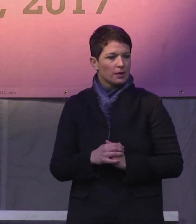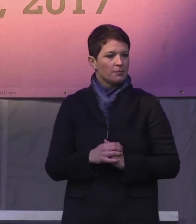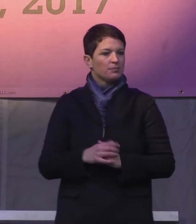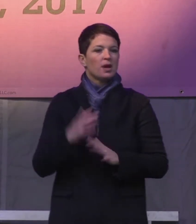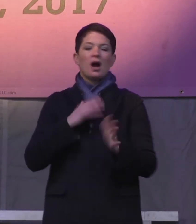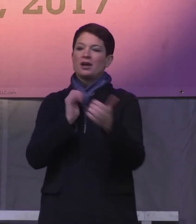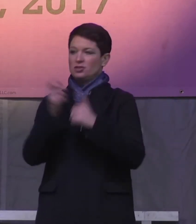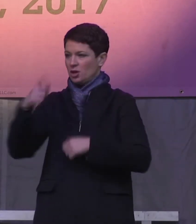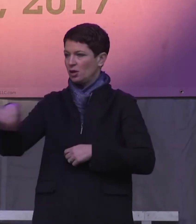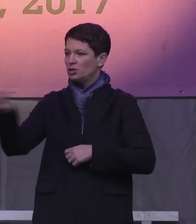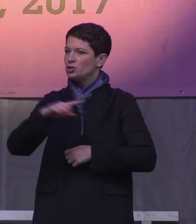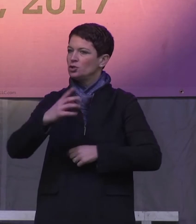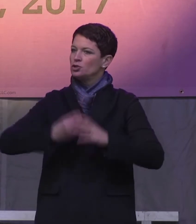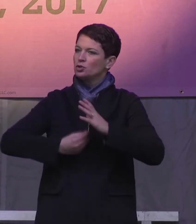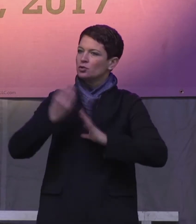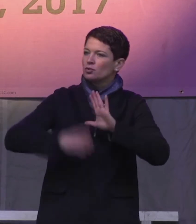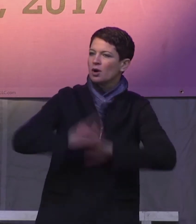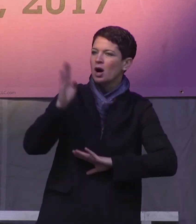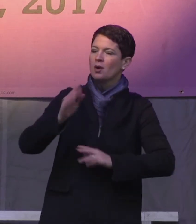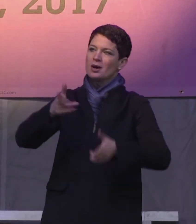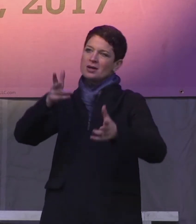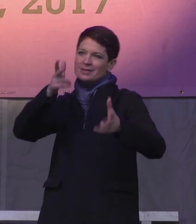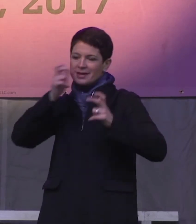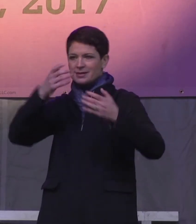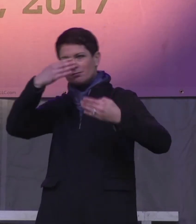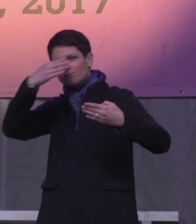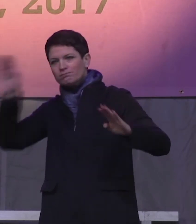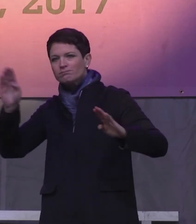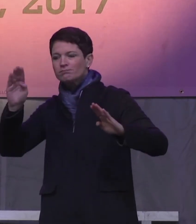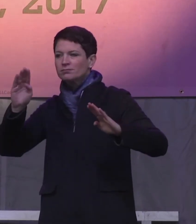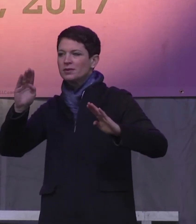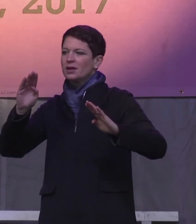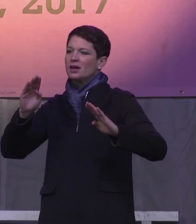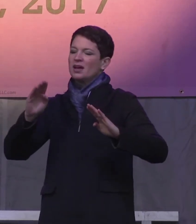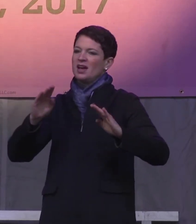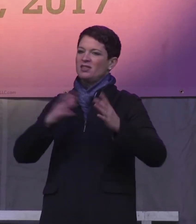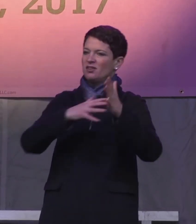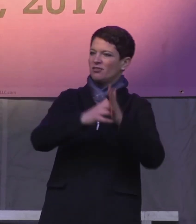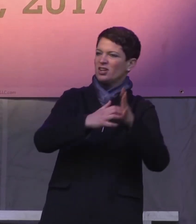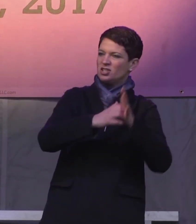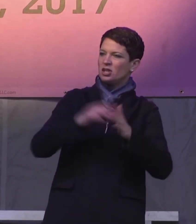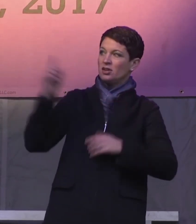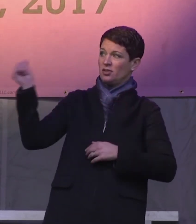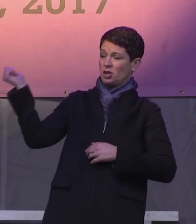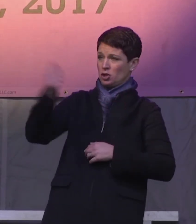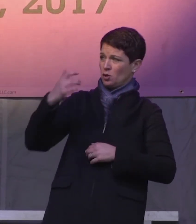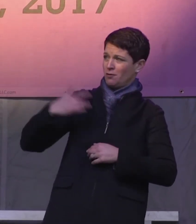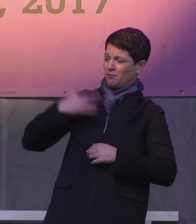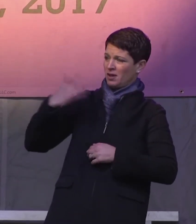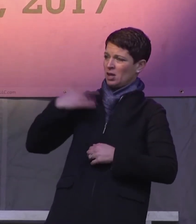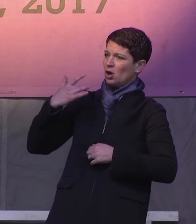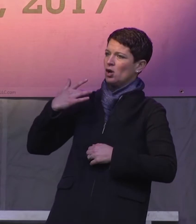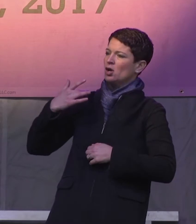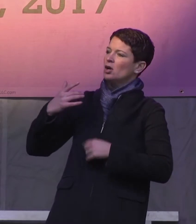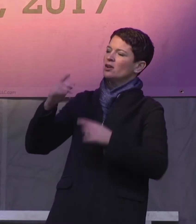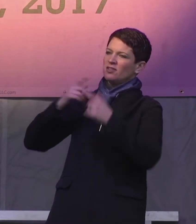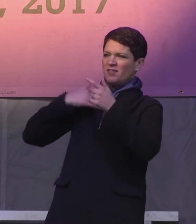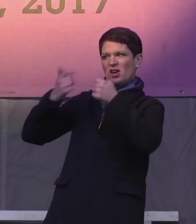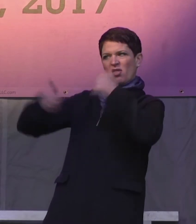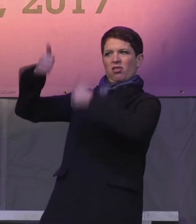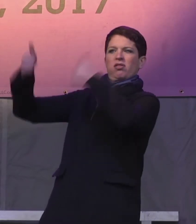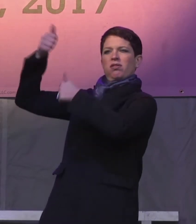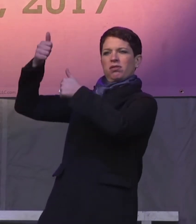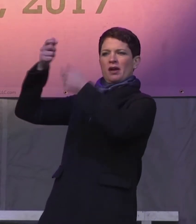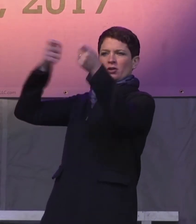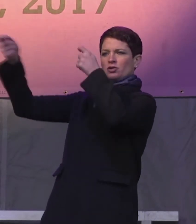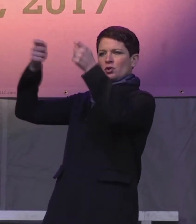I challenge you to grow and to listen and to rise above the fragility that you must feel in order to feel superior